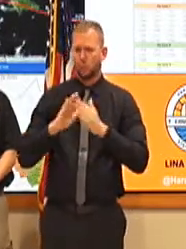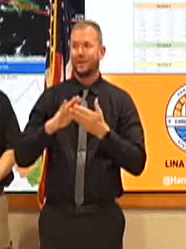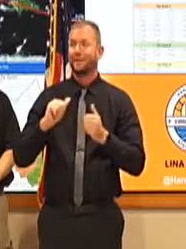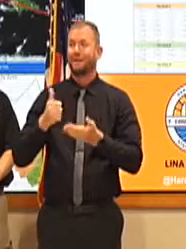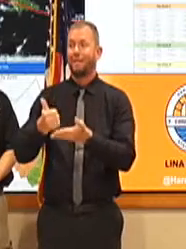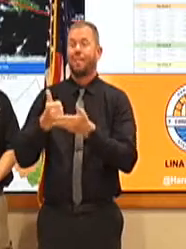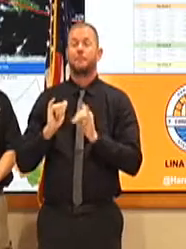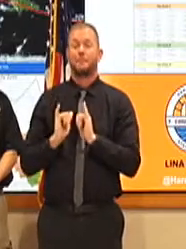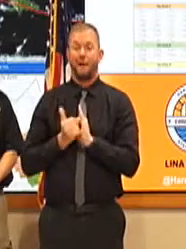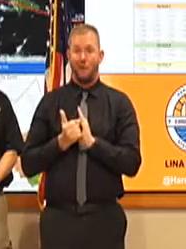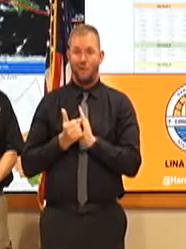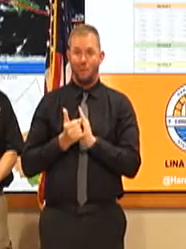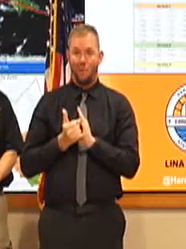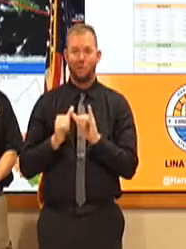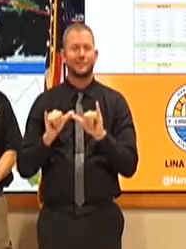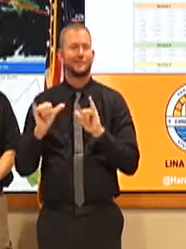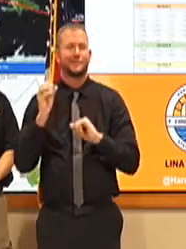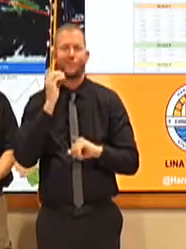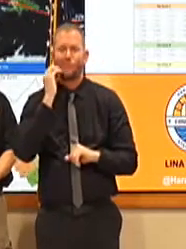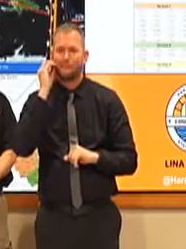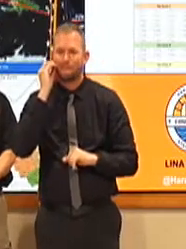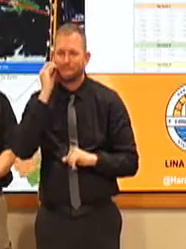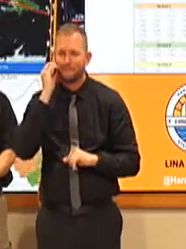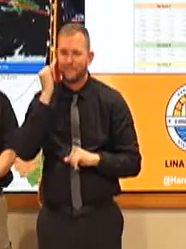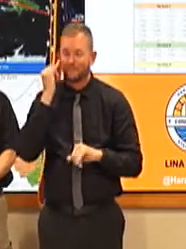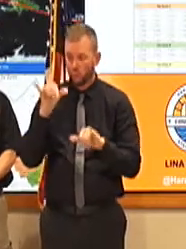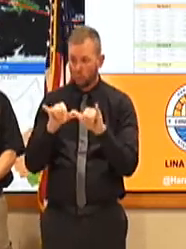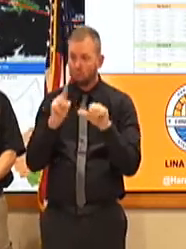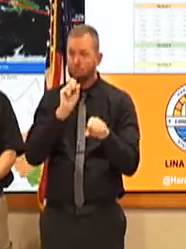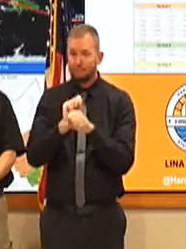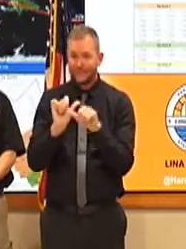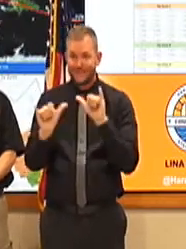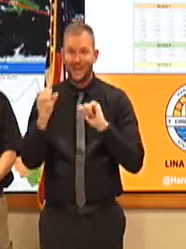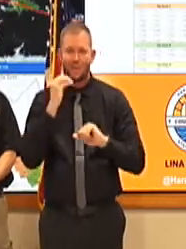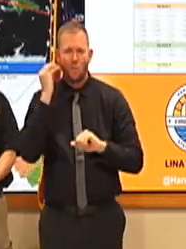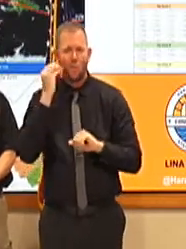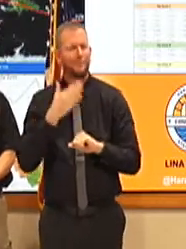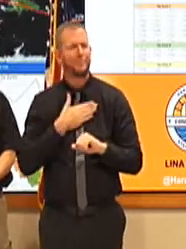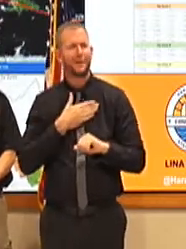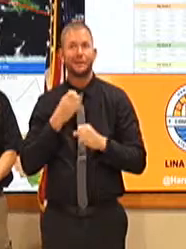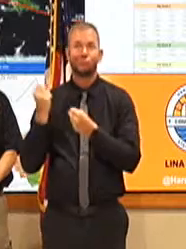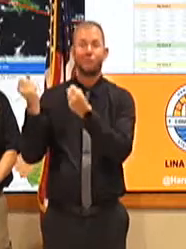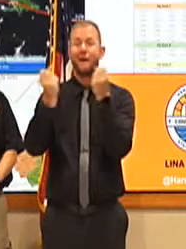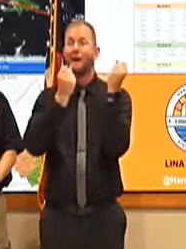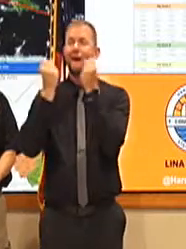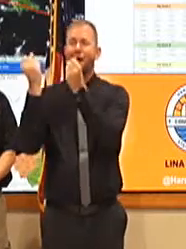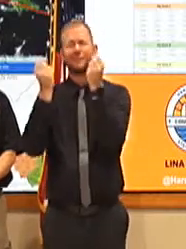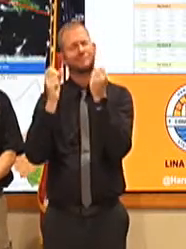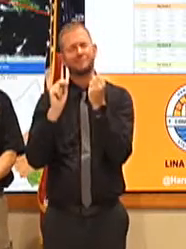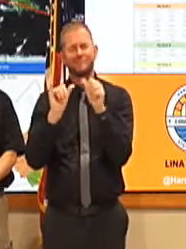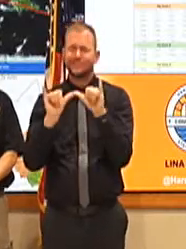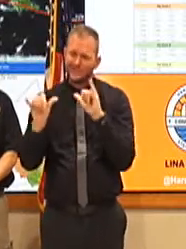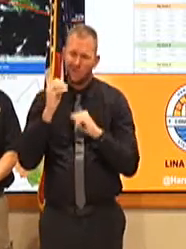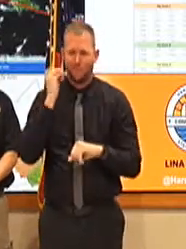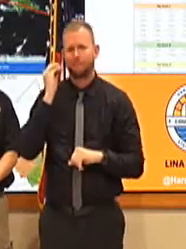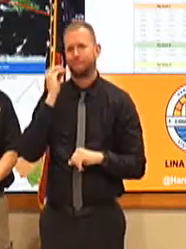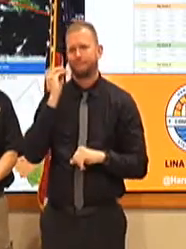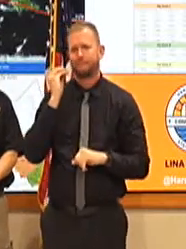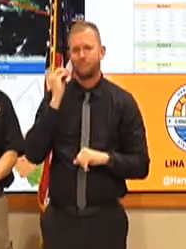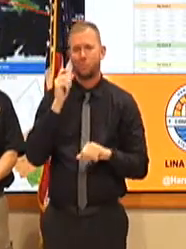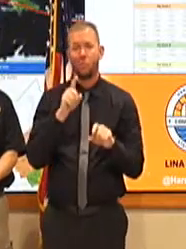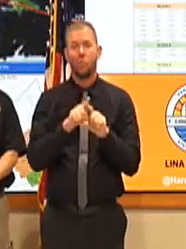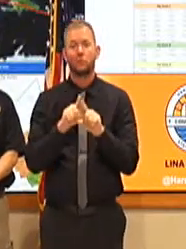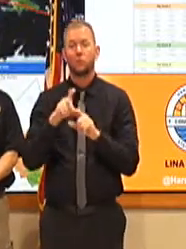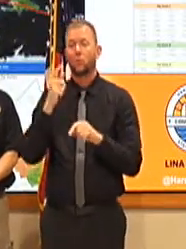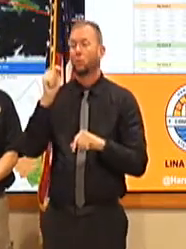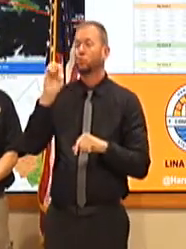roads. If you're not evacuating, please allow those roads for folks who do need to evacuate. We've also waived the tolls so folks can use